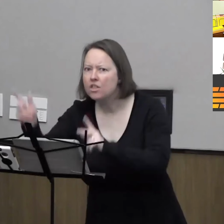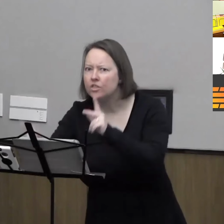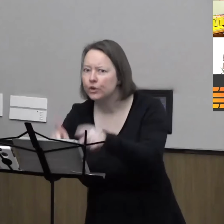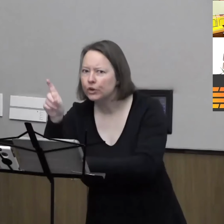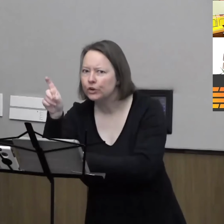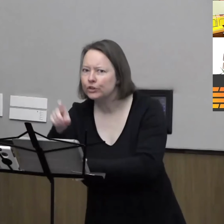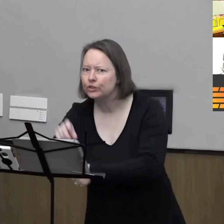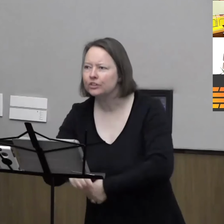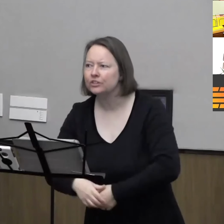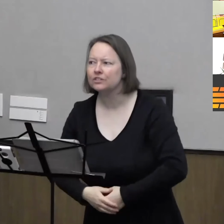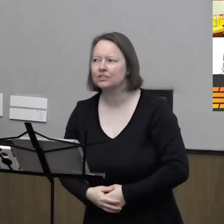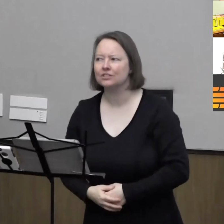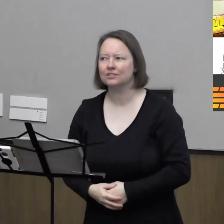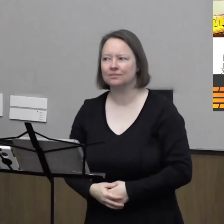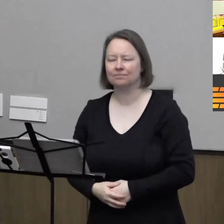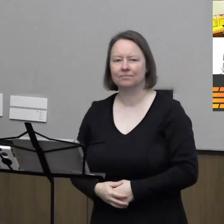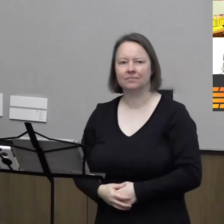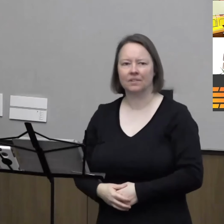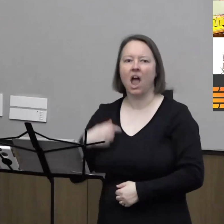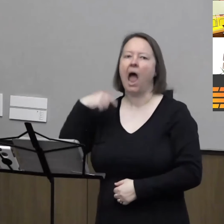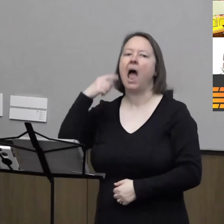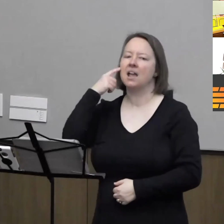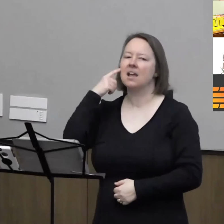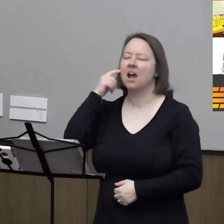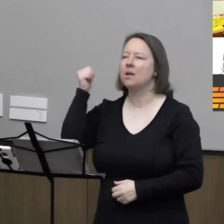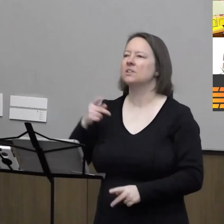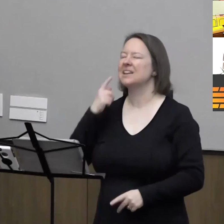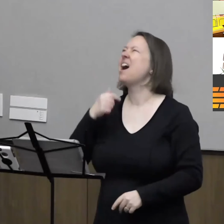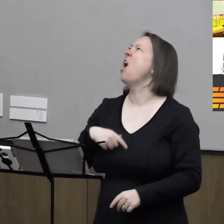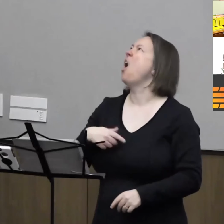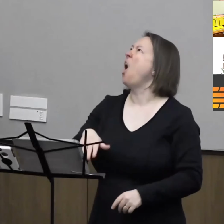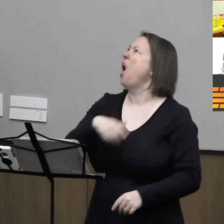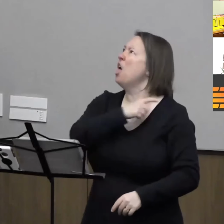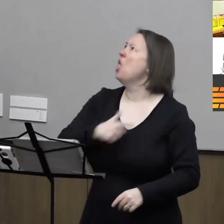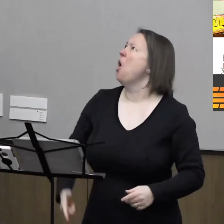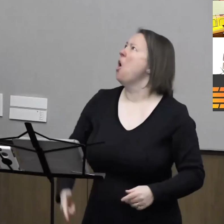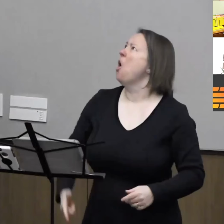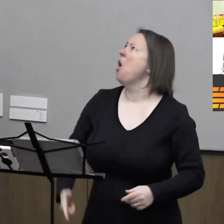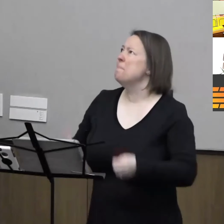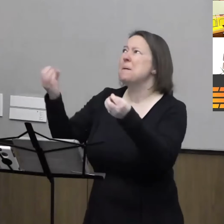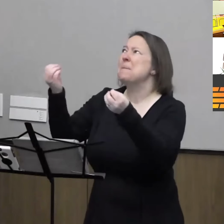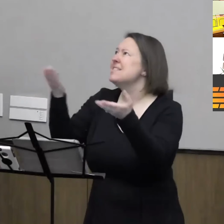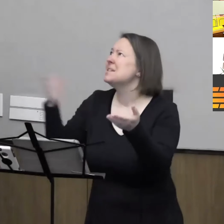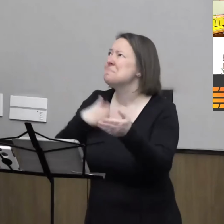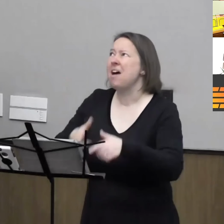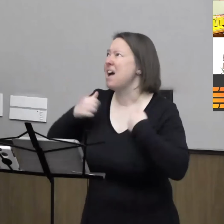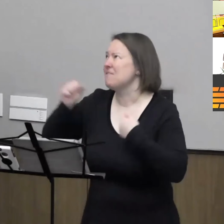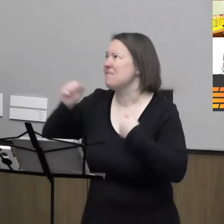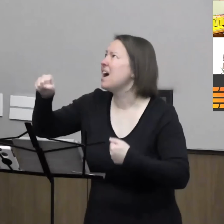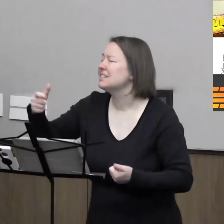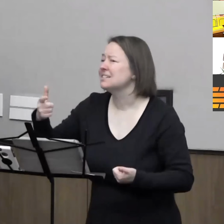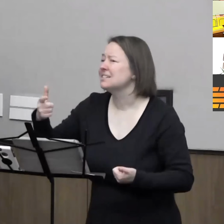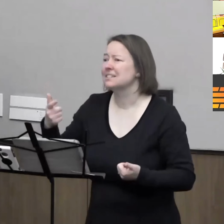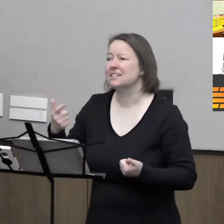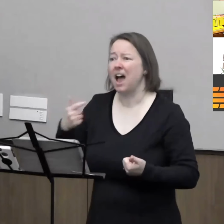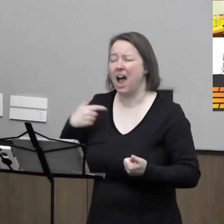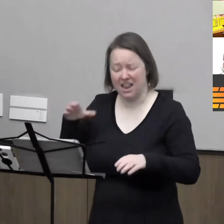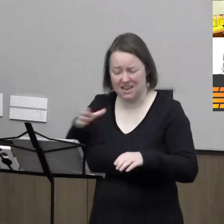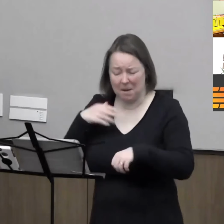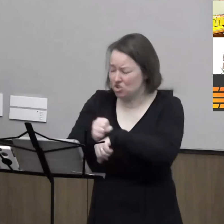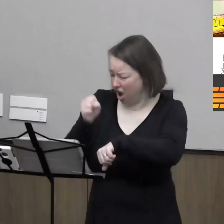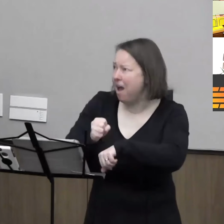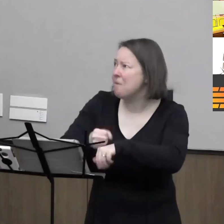others? Now I can hear somebody saying, Lord, I did a lot of things in life. I did my job